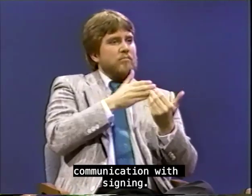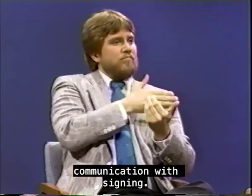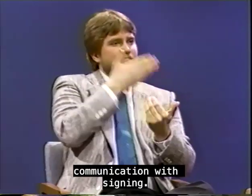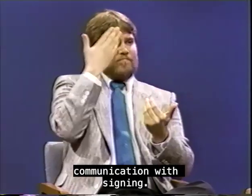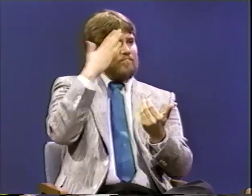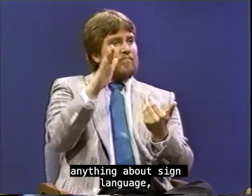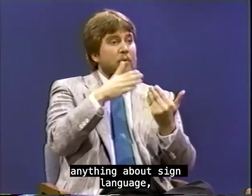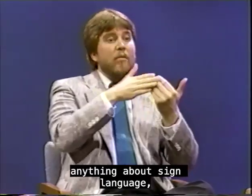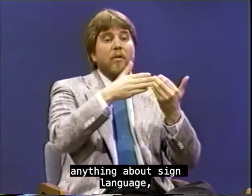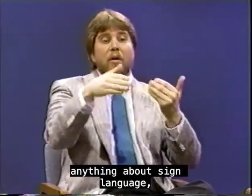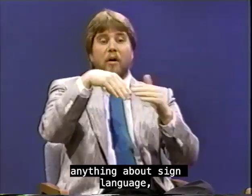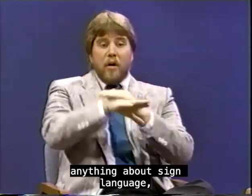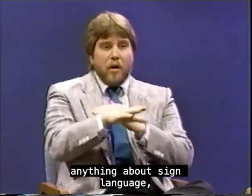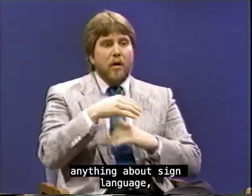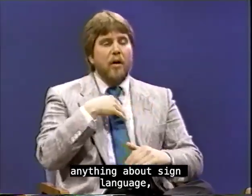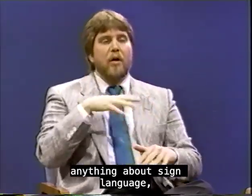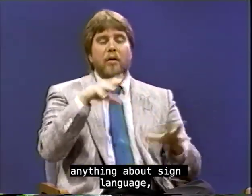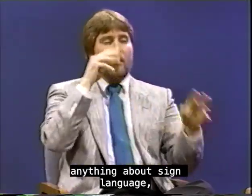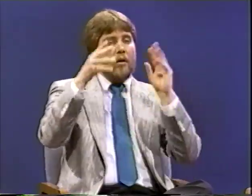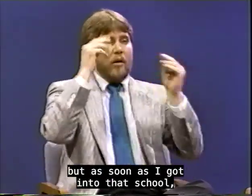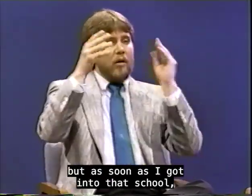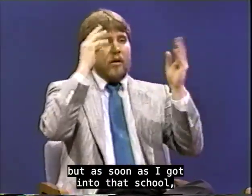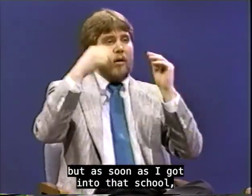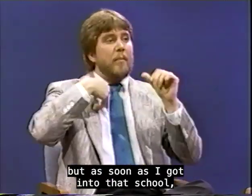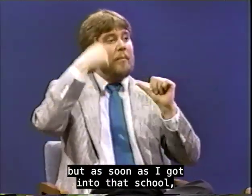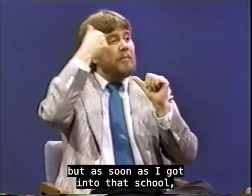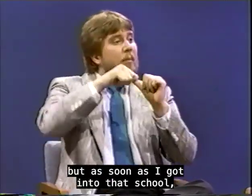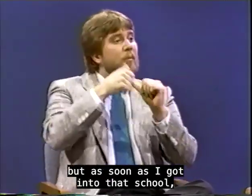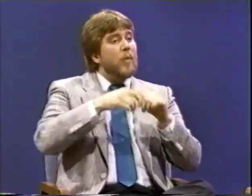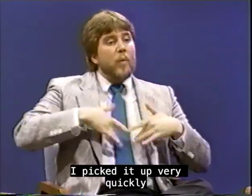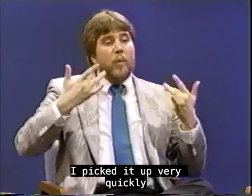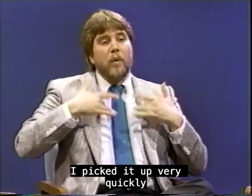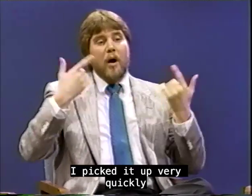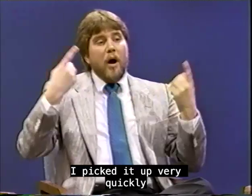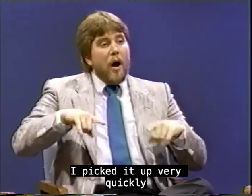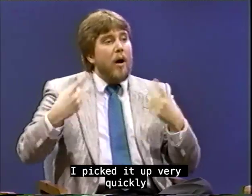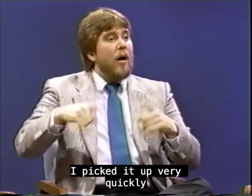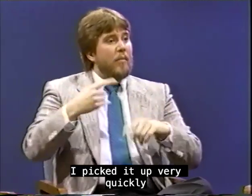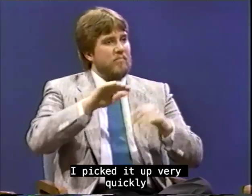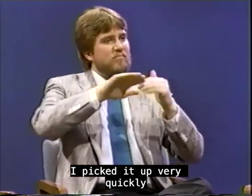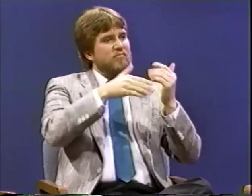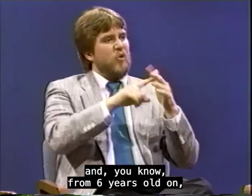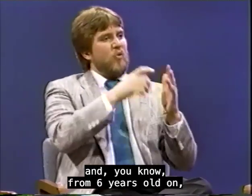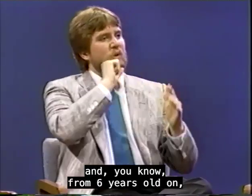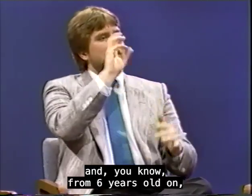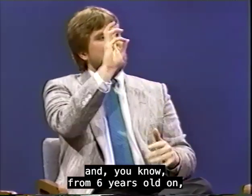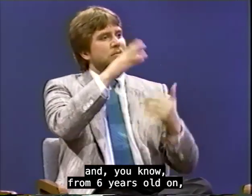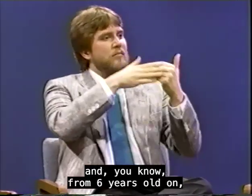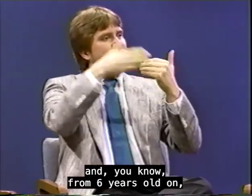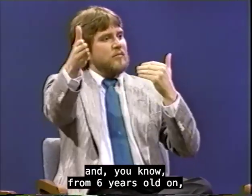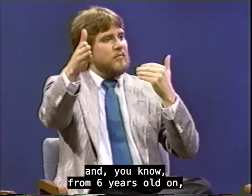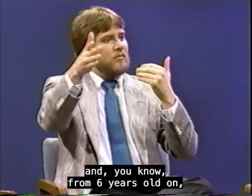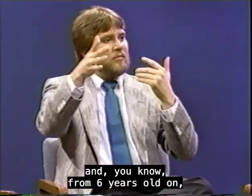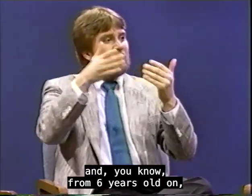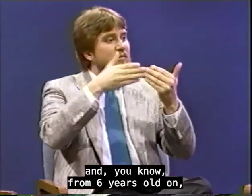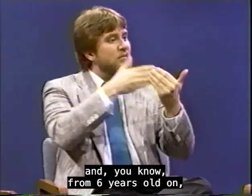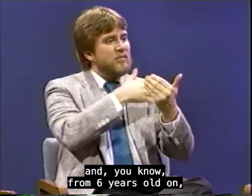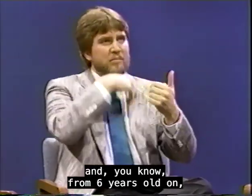don't remember anything about sign language. But as soon as I got into that school, I picked it up very quickly. And, you know, from 6 years old